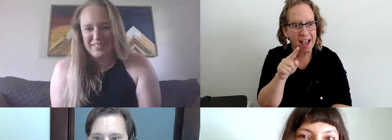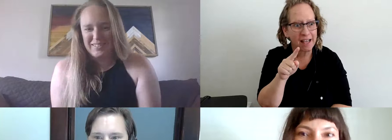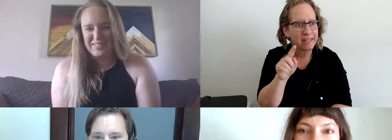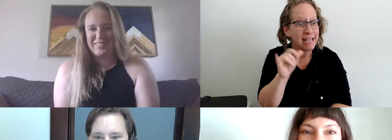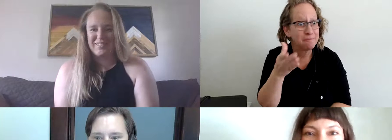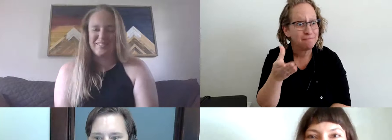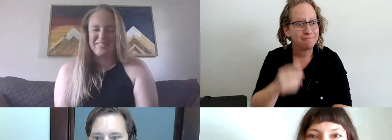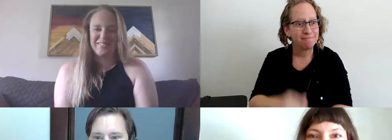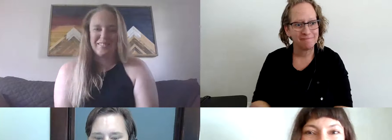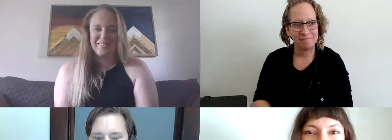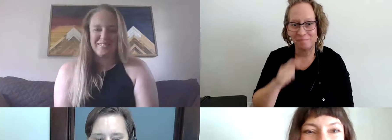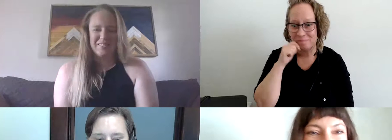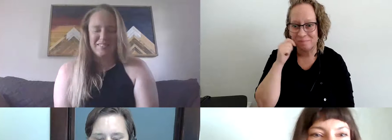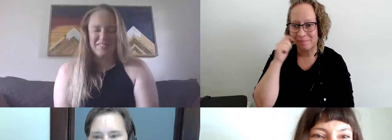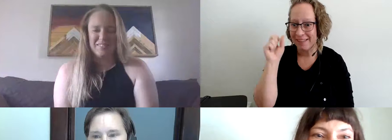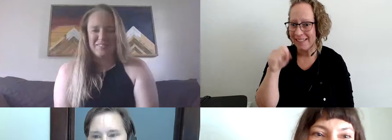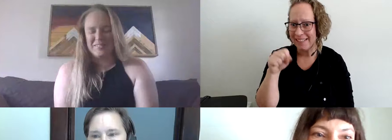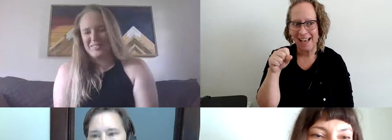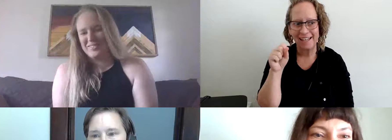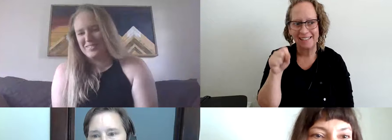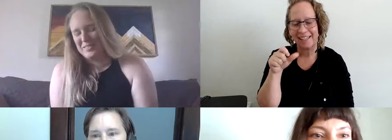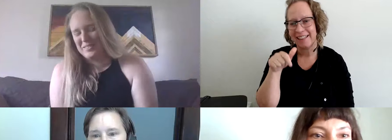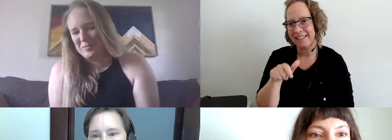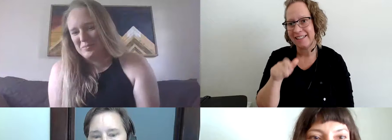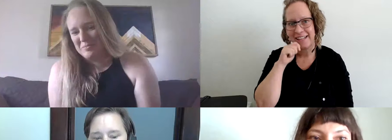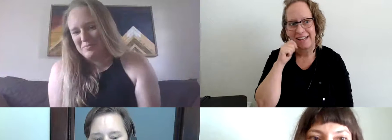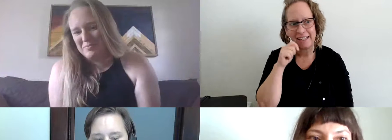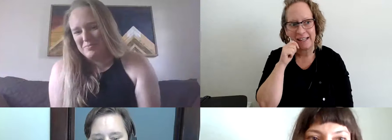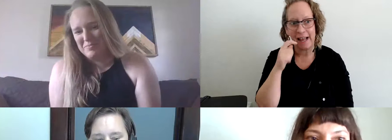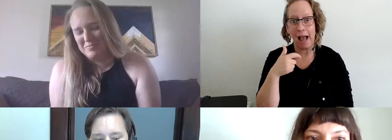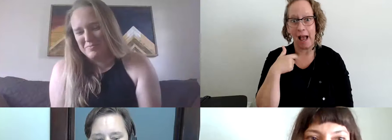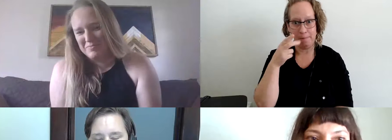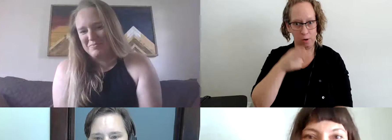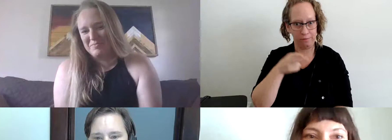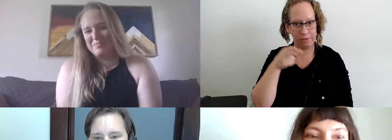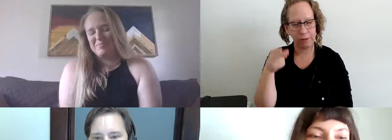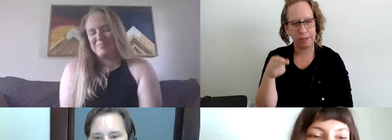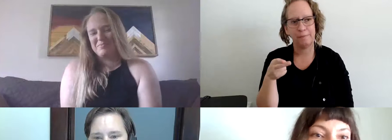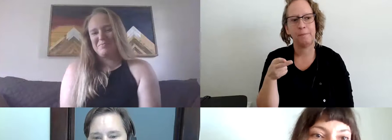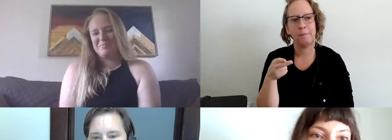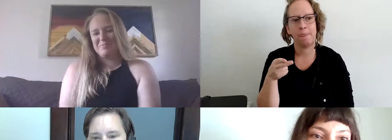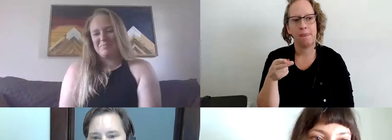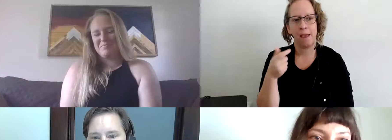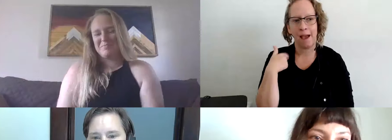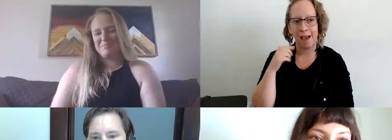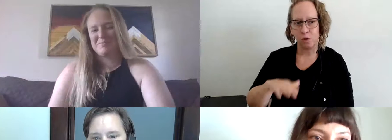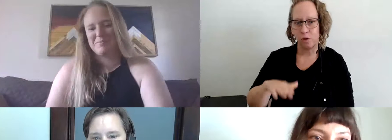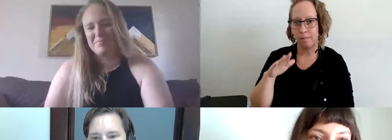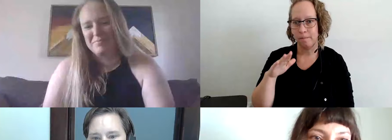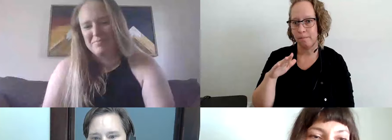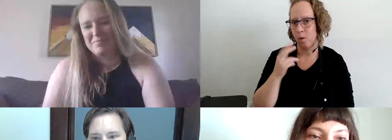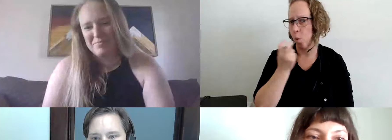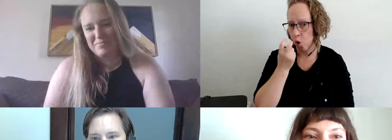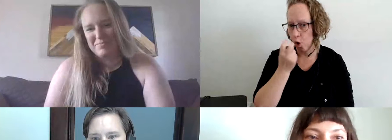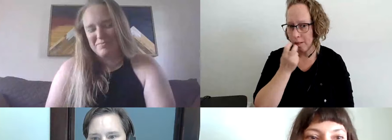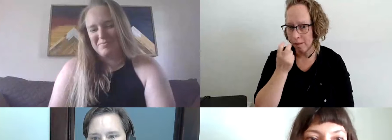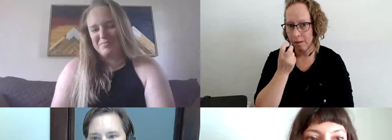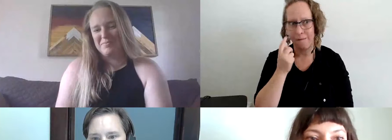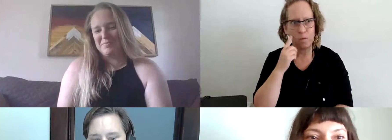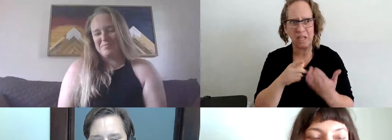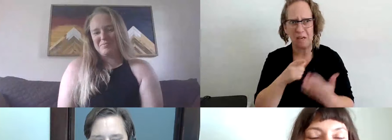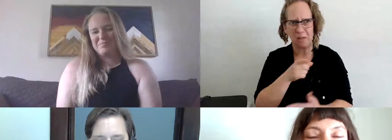also? Yeah, and this is Tatiana. I am hard of hearing. I grew up oral, which for those